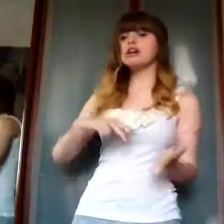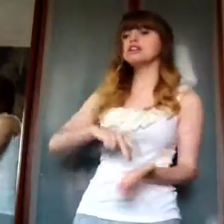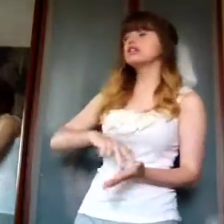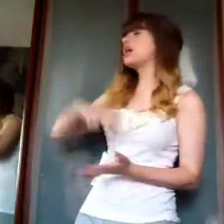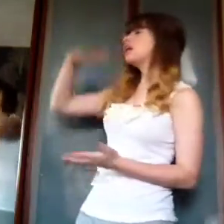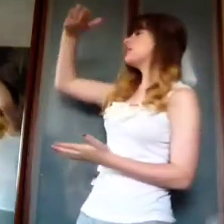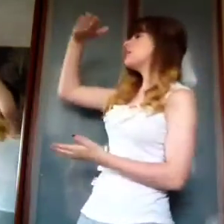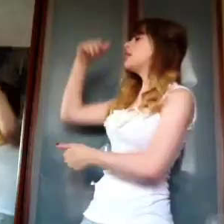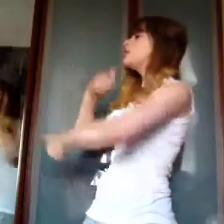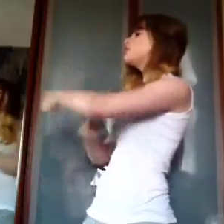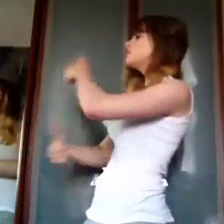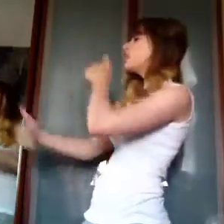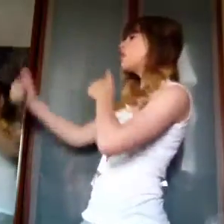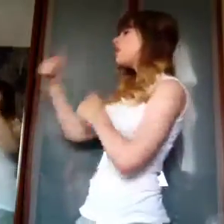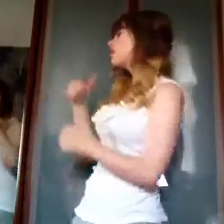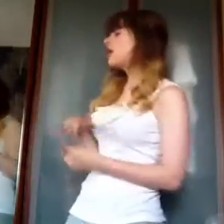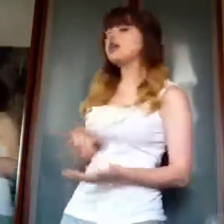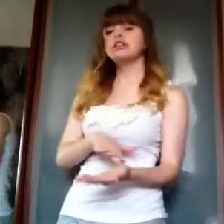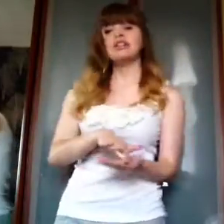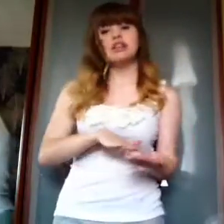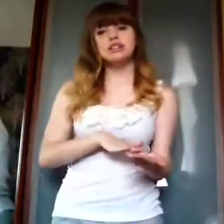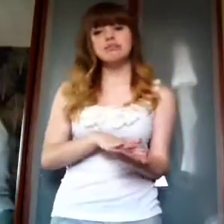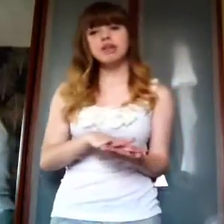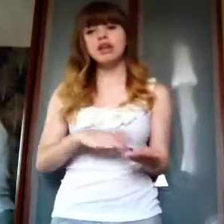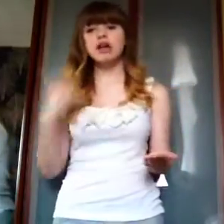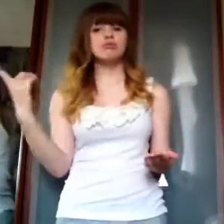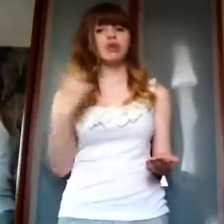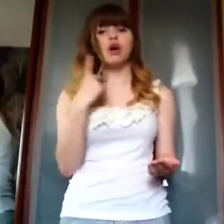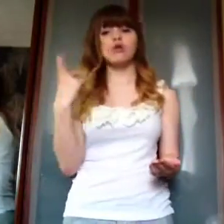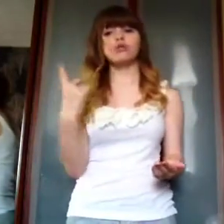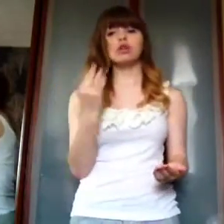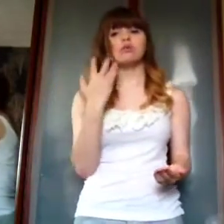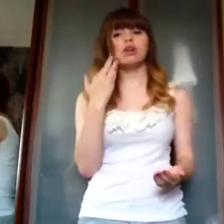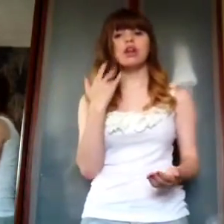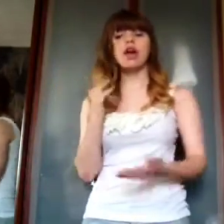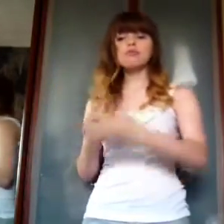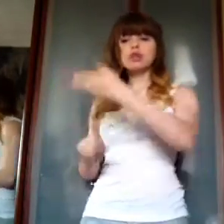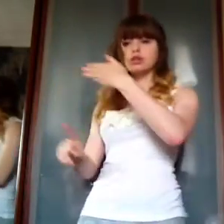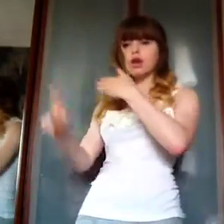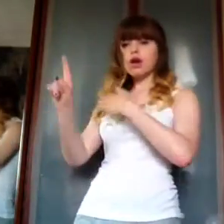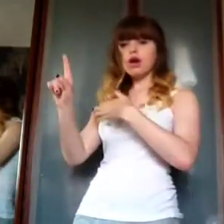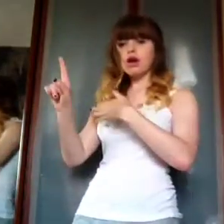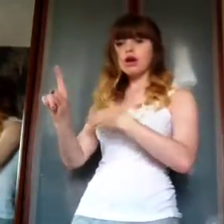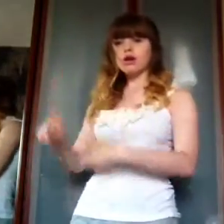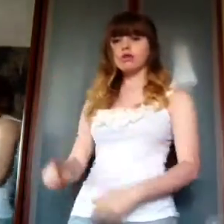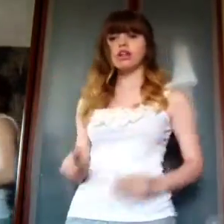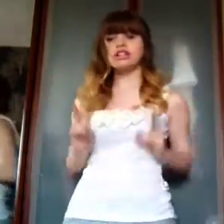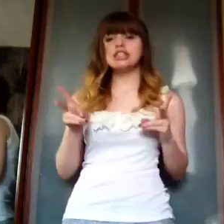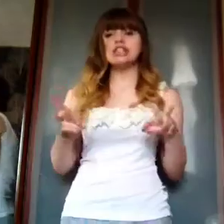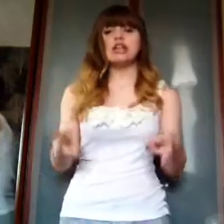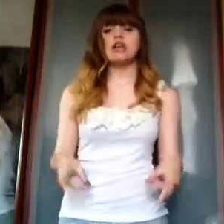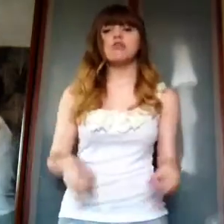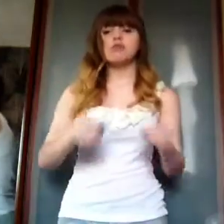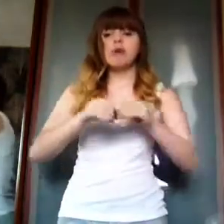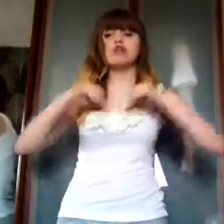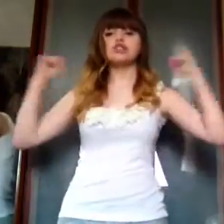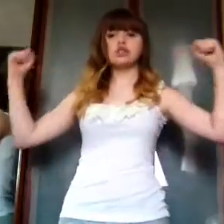stand a little taller Doesn't mean I'm lonely when I'm alone What doesn't kill you makes you